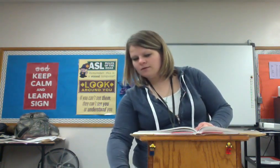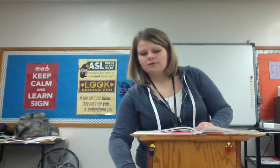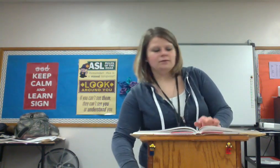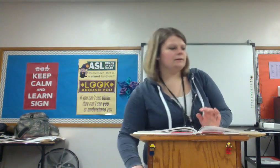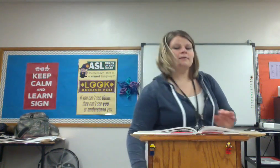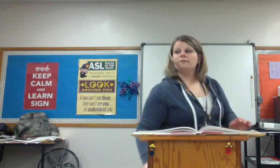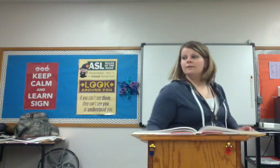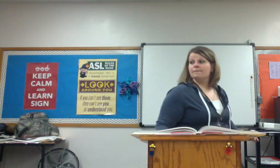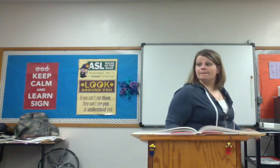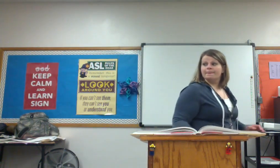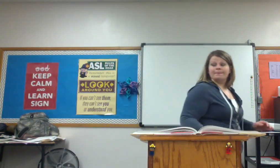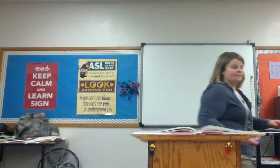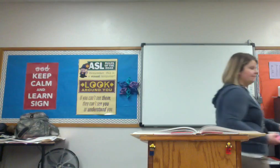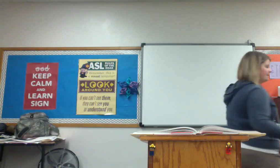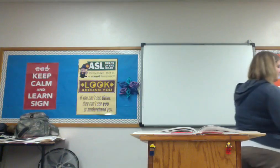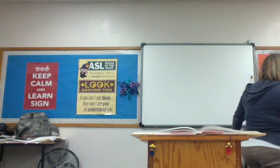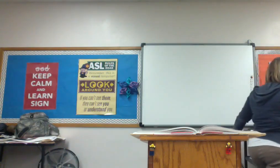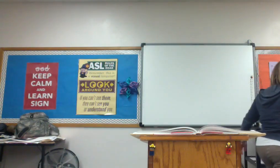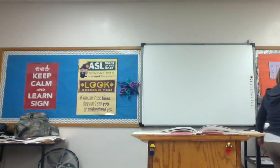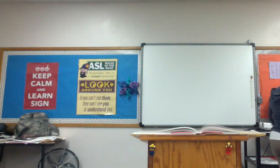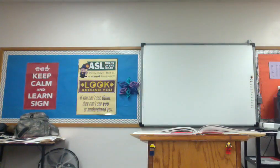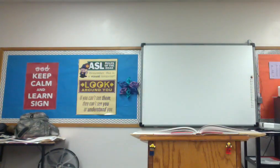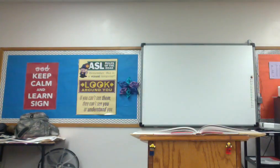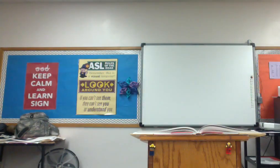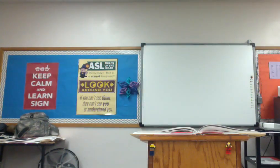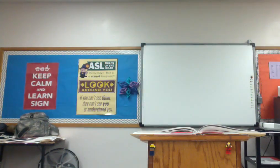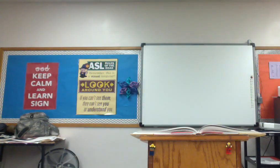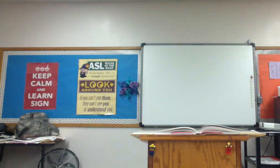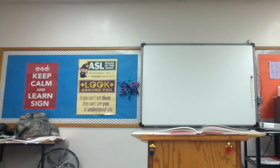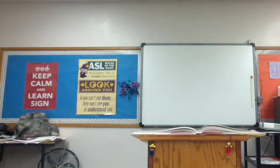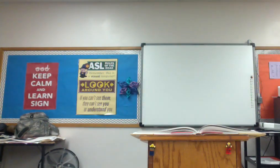Wait, what's American Idol? Like, are you guys saying? Phone a friend. There you go.